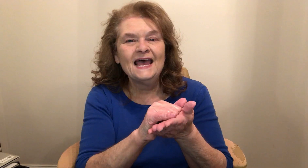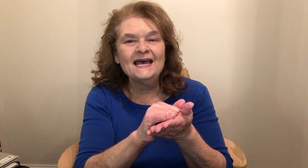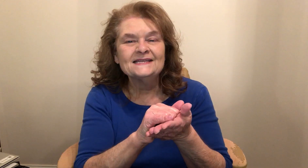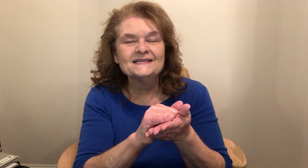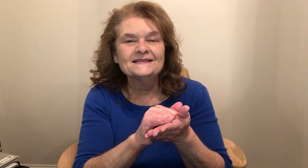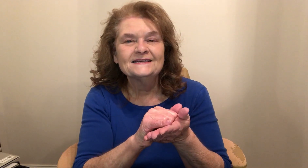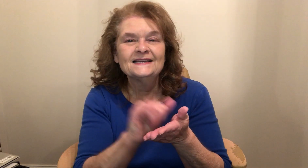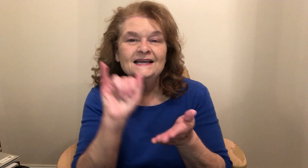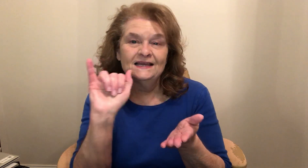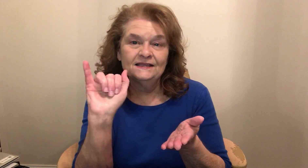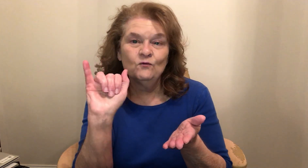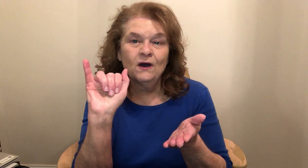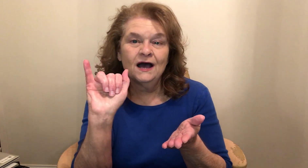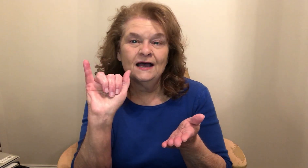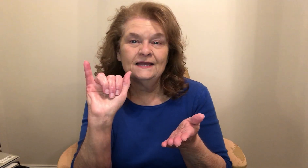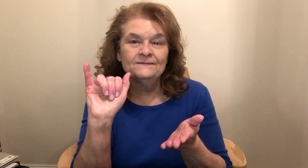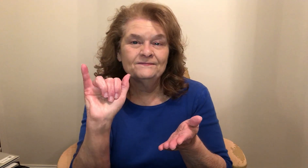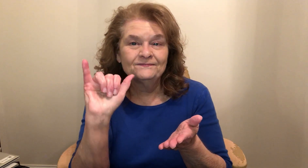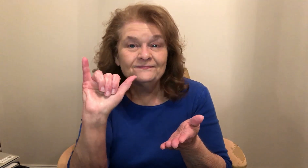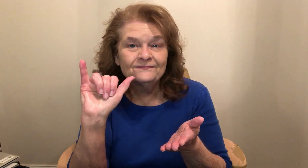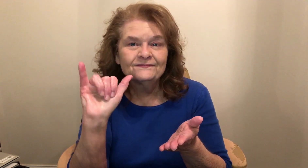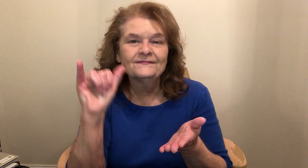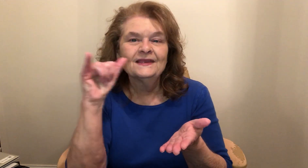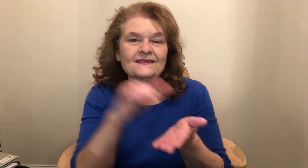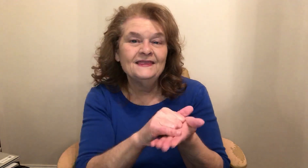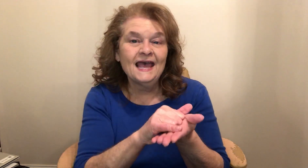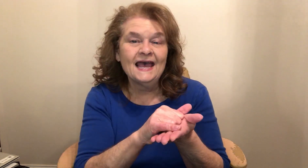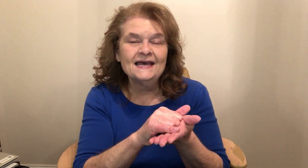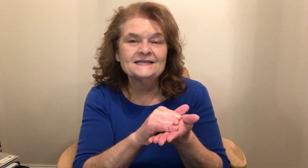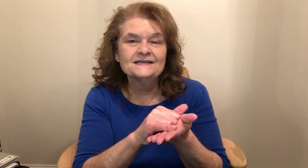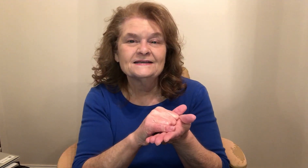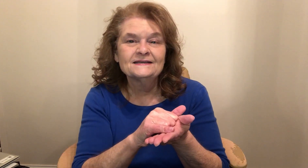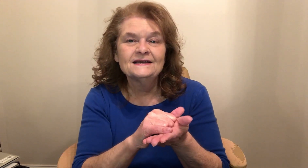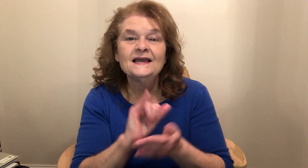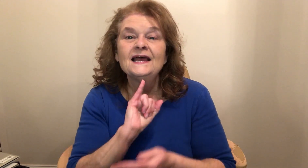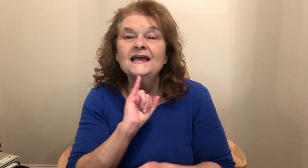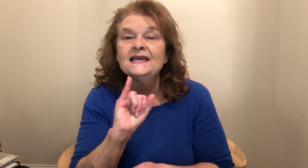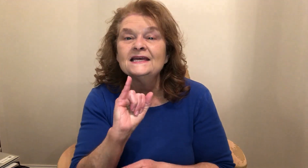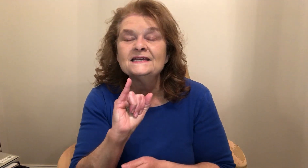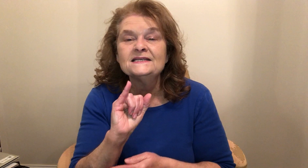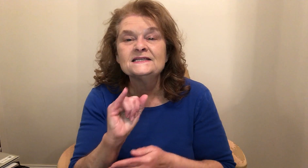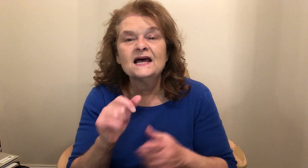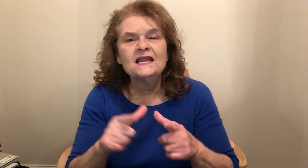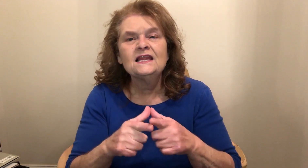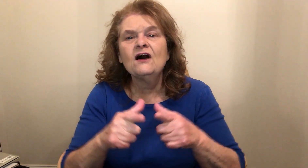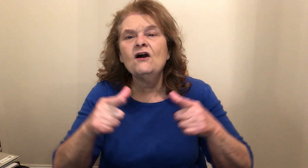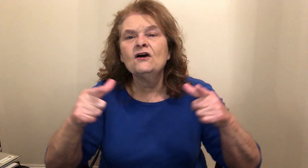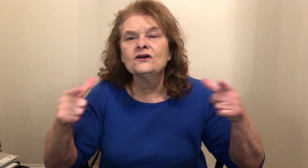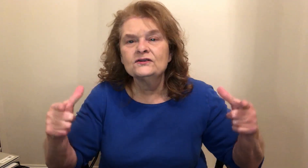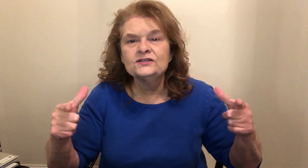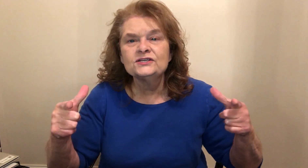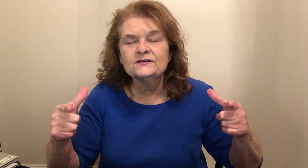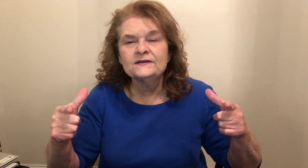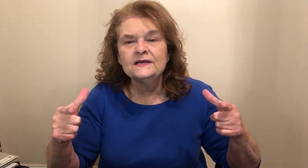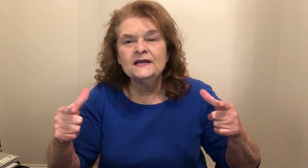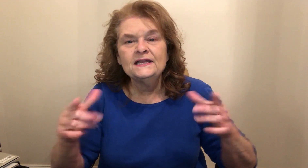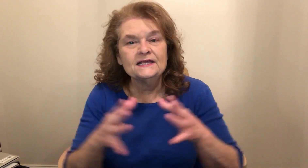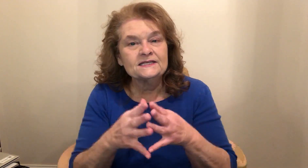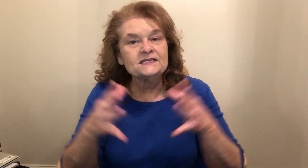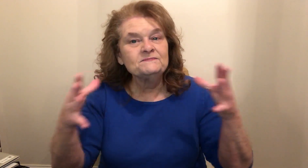That, the Y, that is large. Now this is